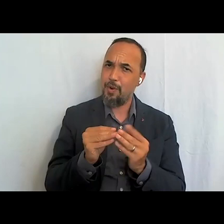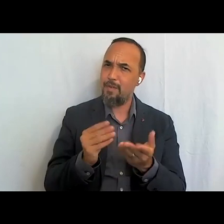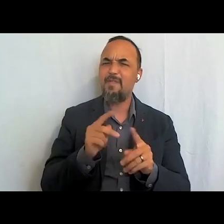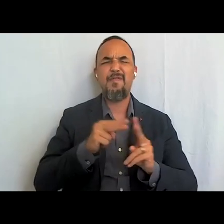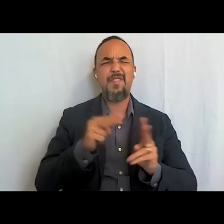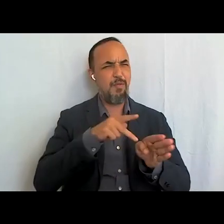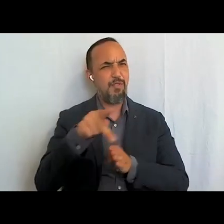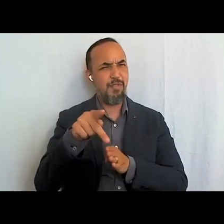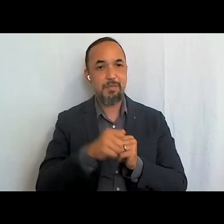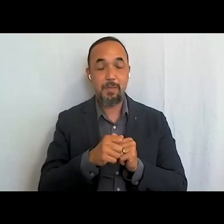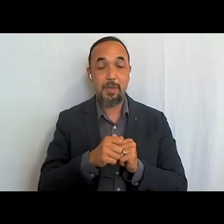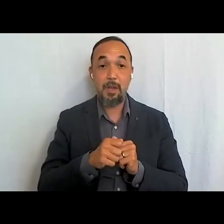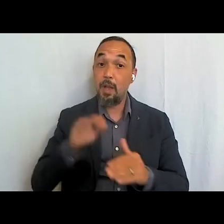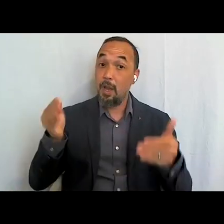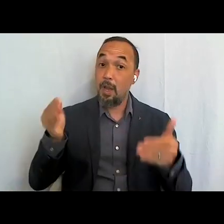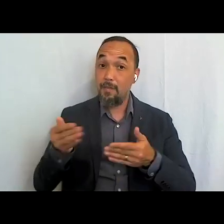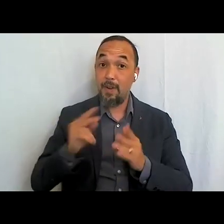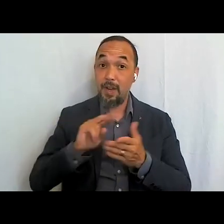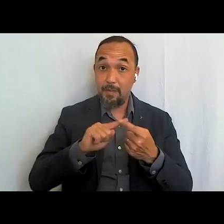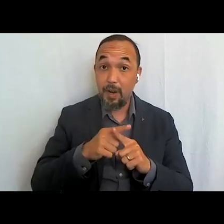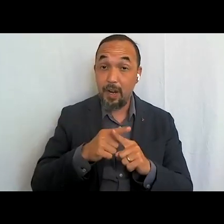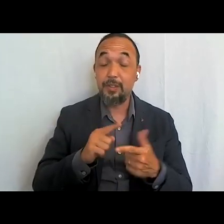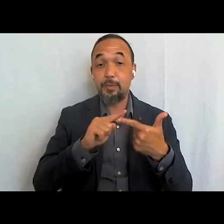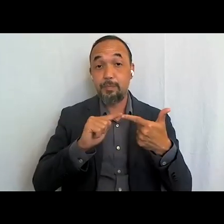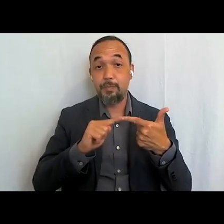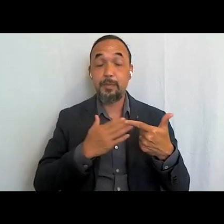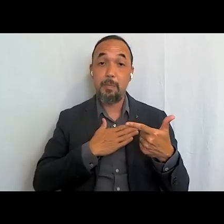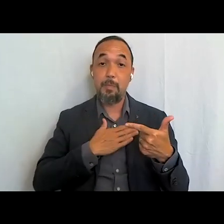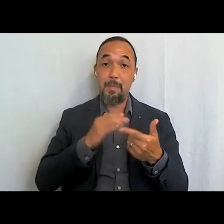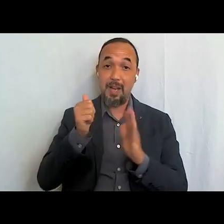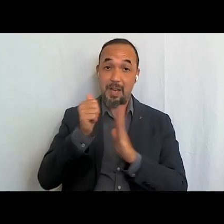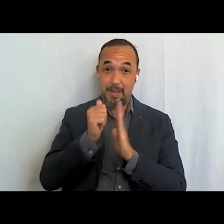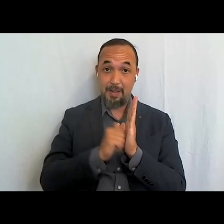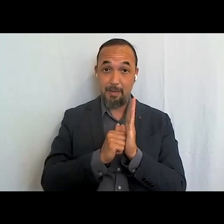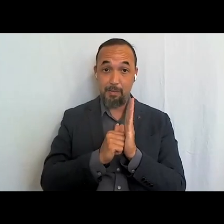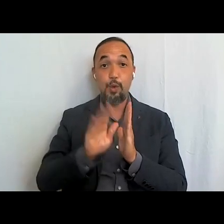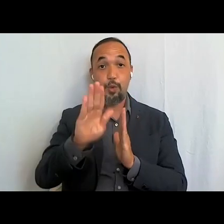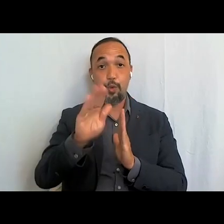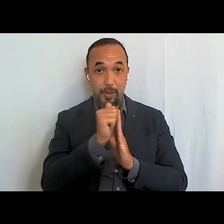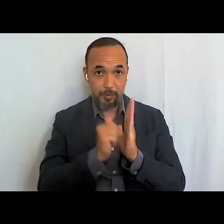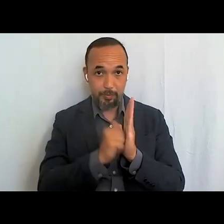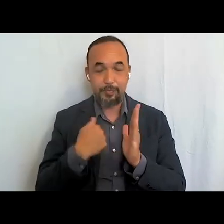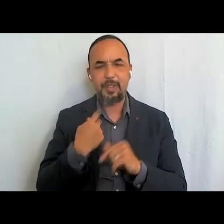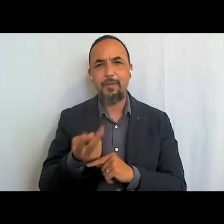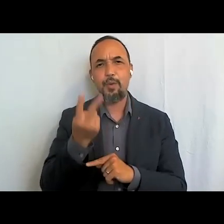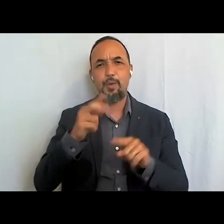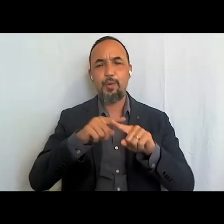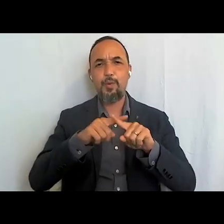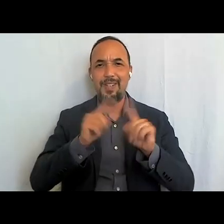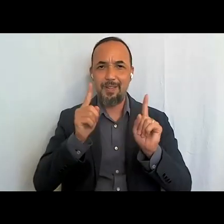Inviting friends in my account. So in your account, there are two different GISH referral links that you can use, which are pretty